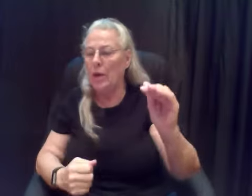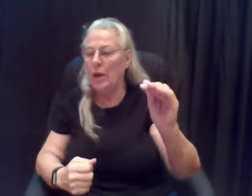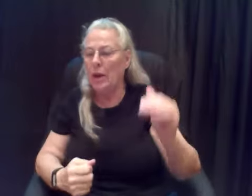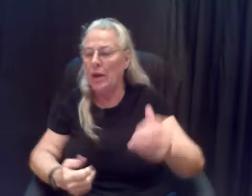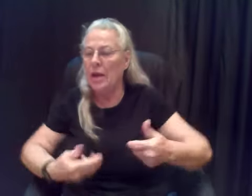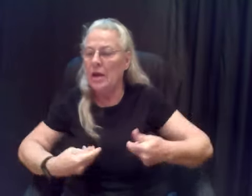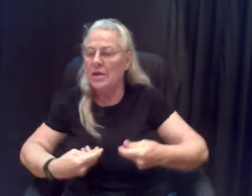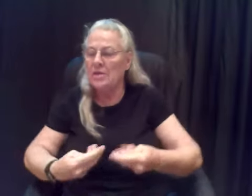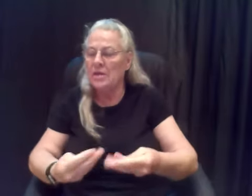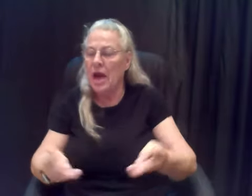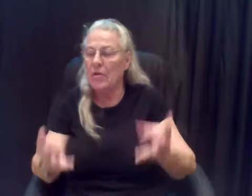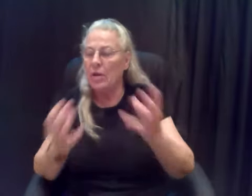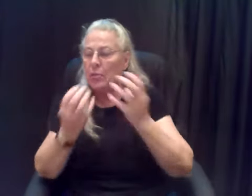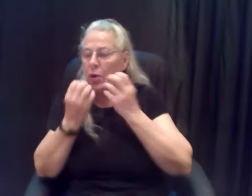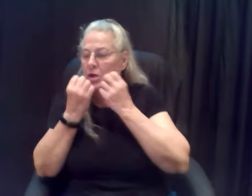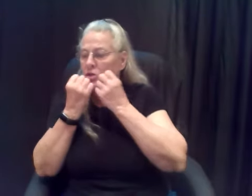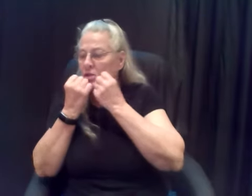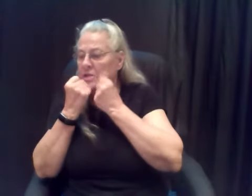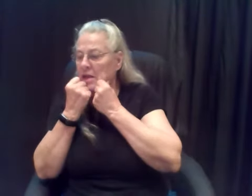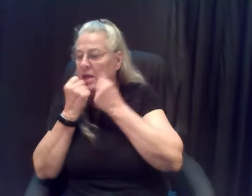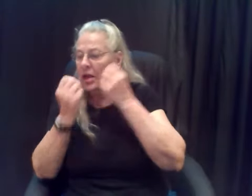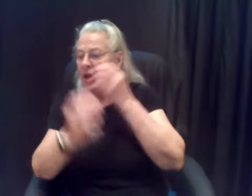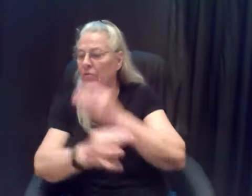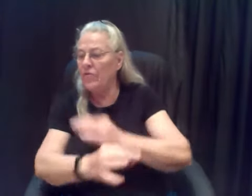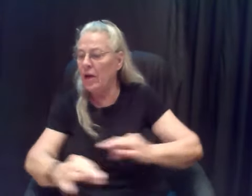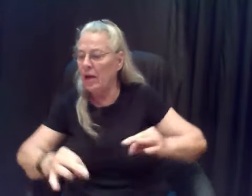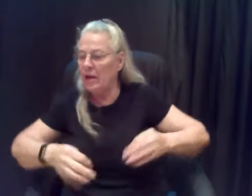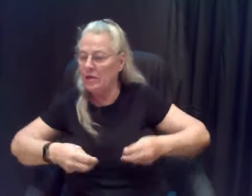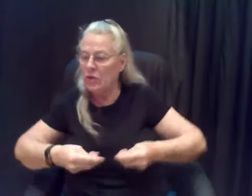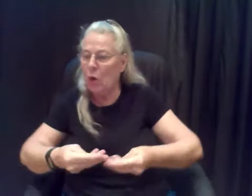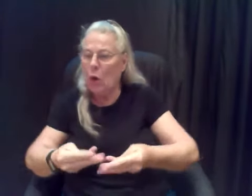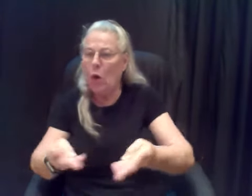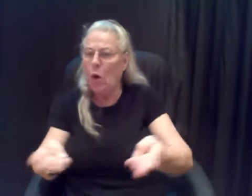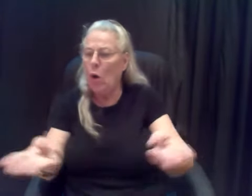growing, scattering precious seed freely sowing,